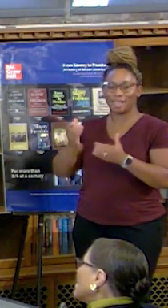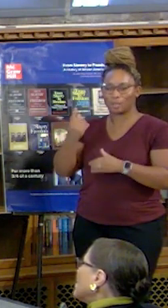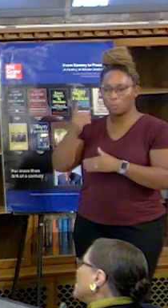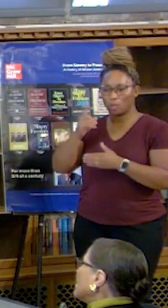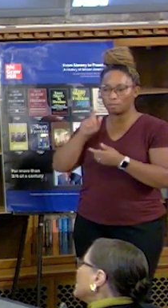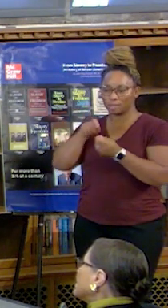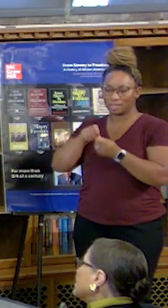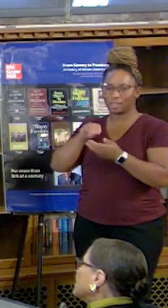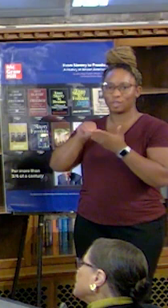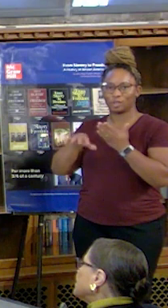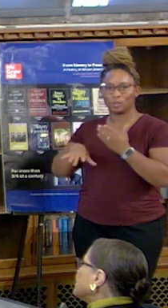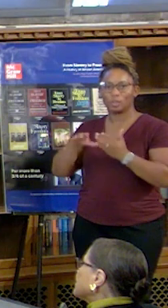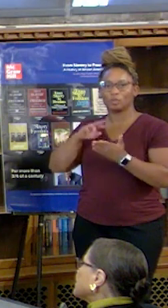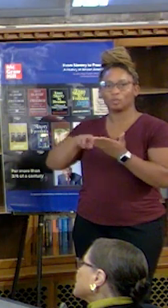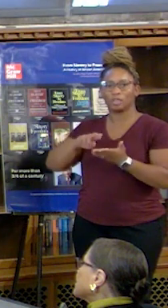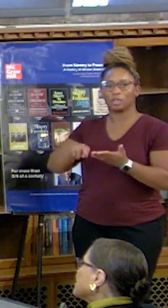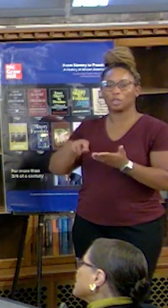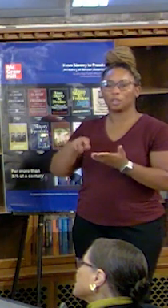student